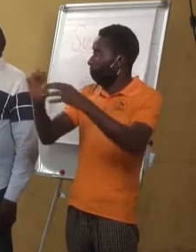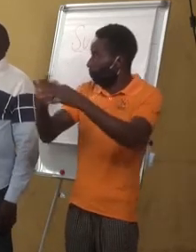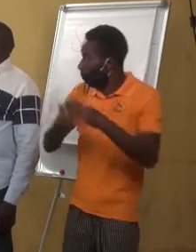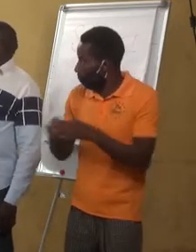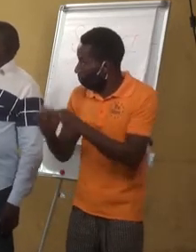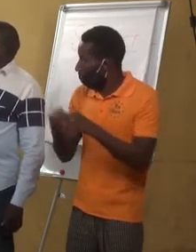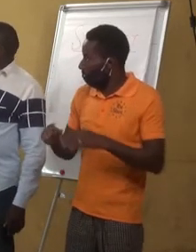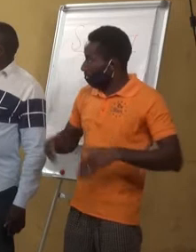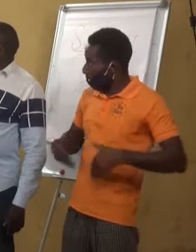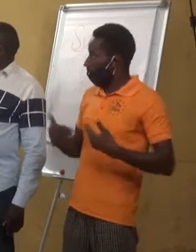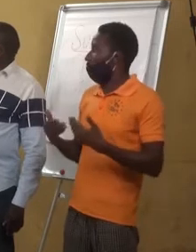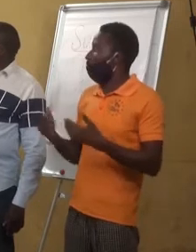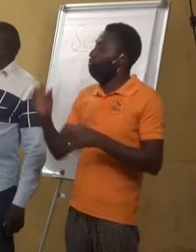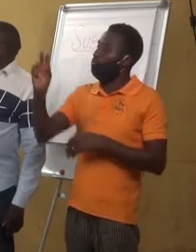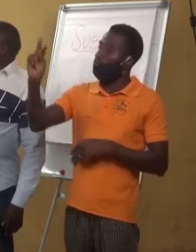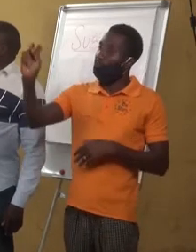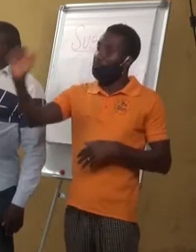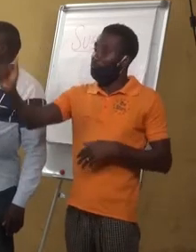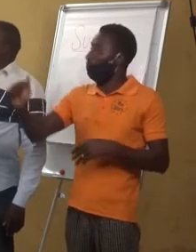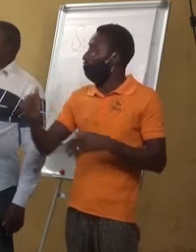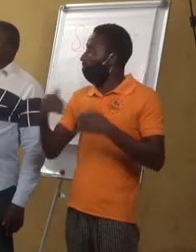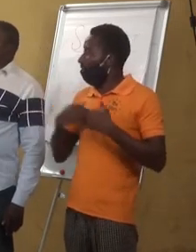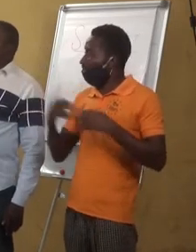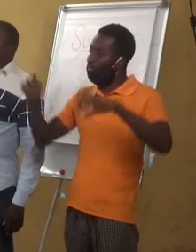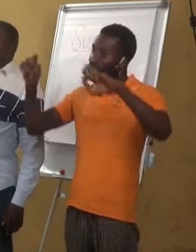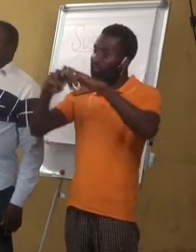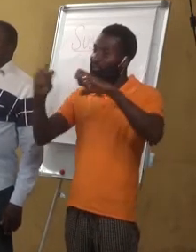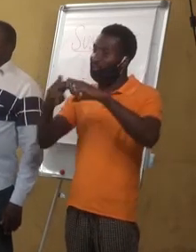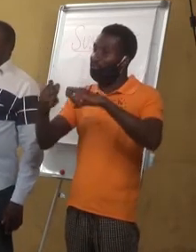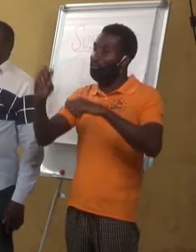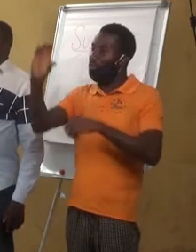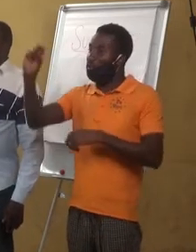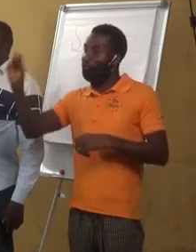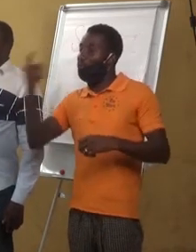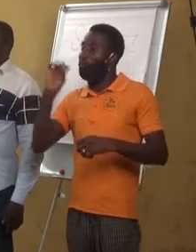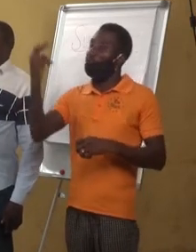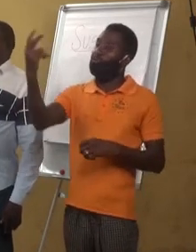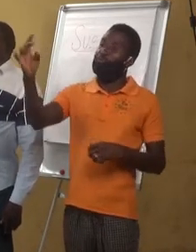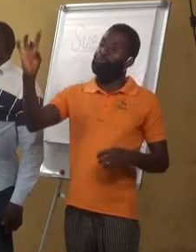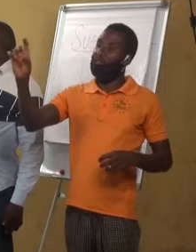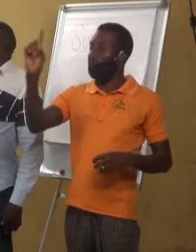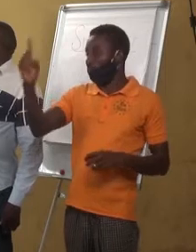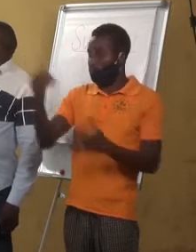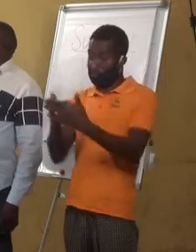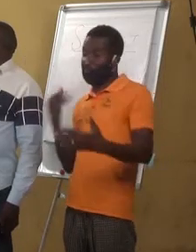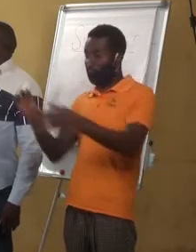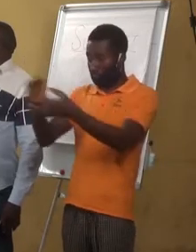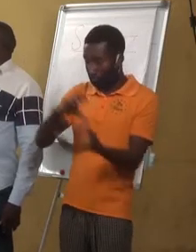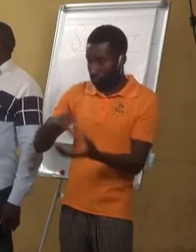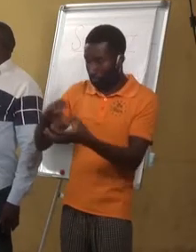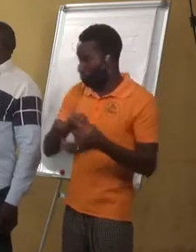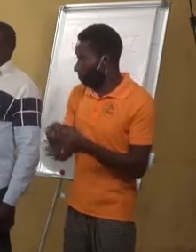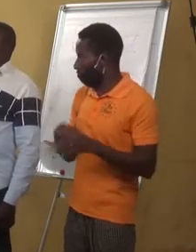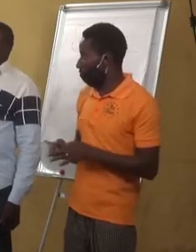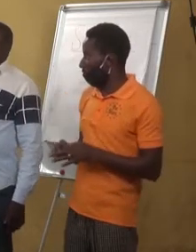How? Sodium has an electronic configuration of 281 before combination, and